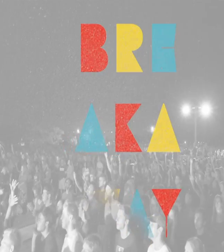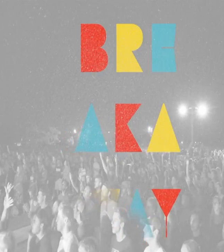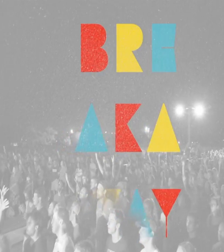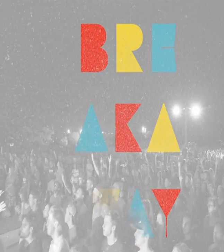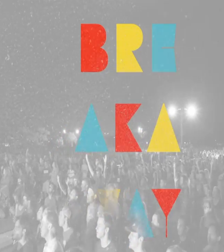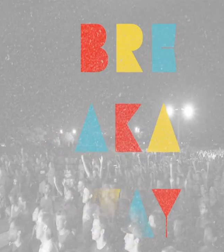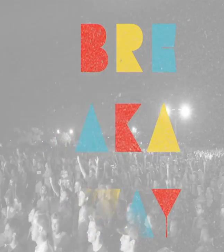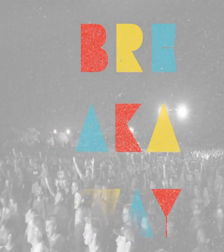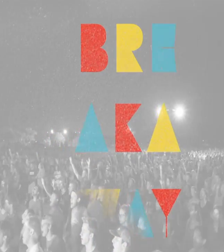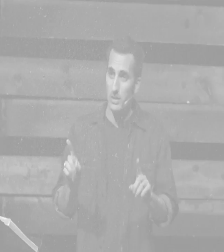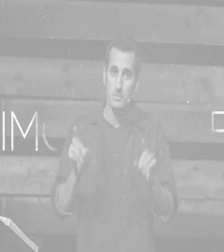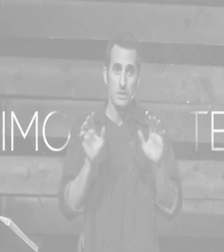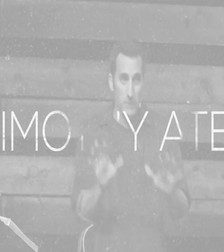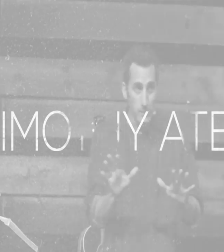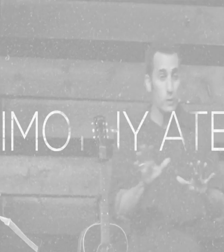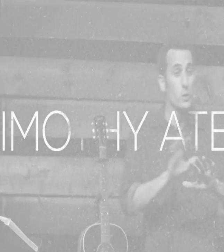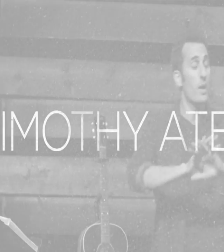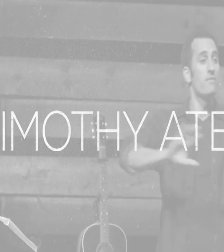We hope you enjoy the message.